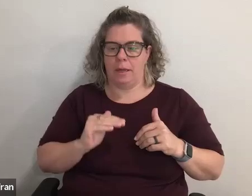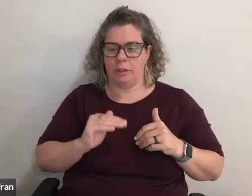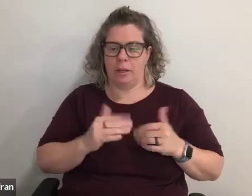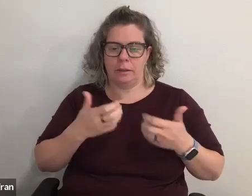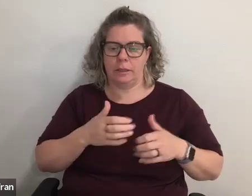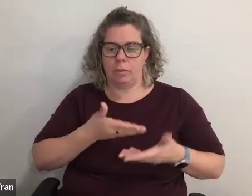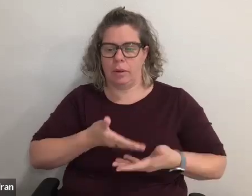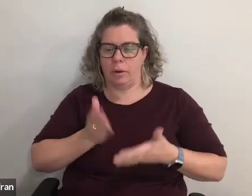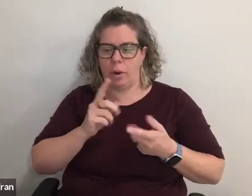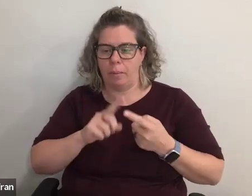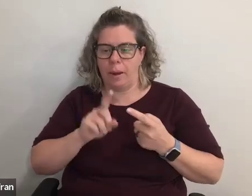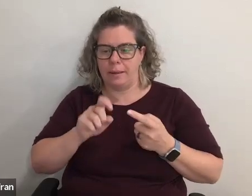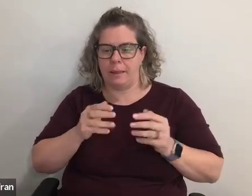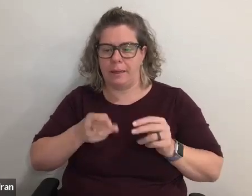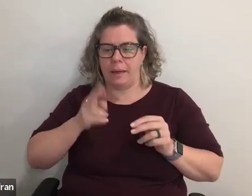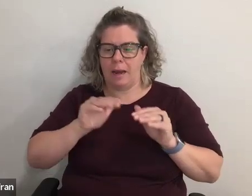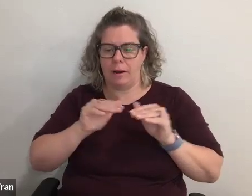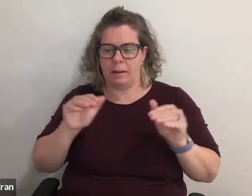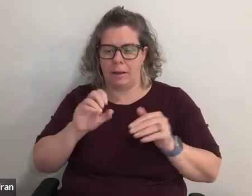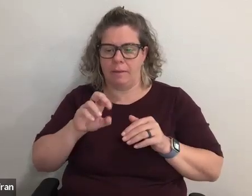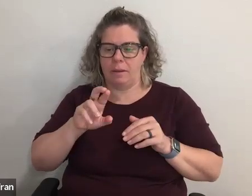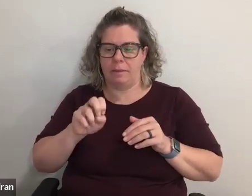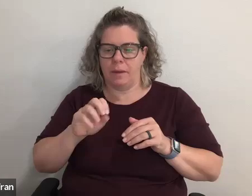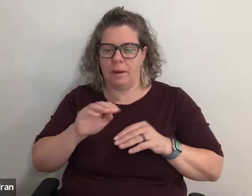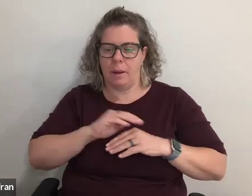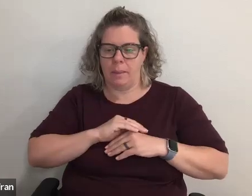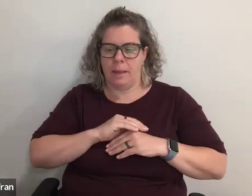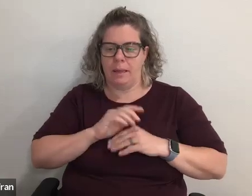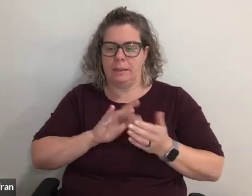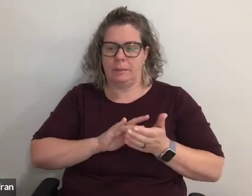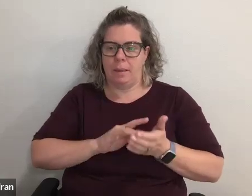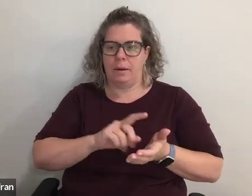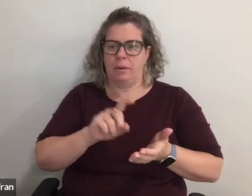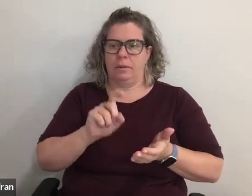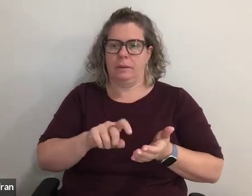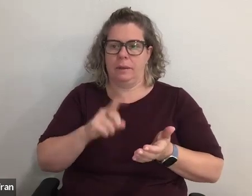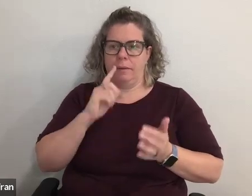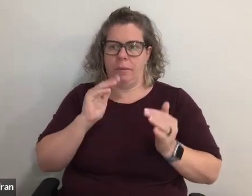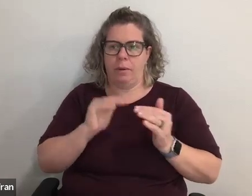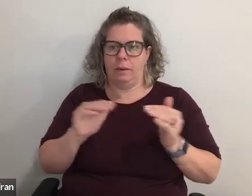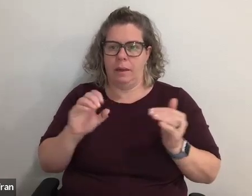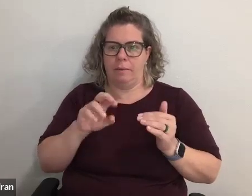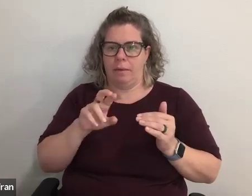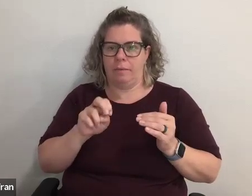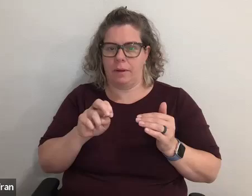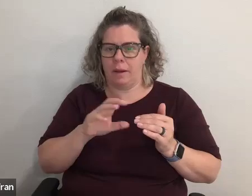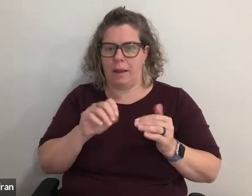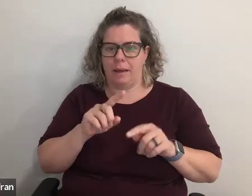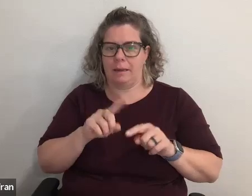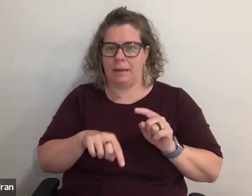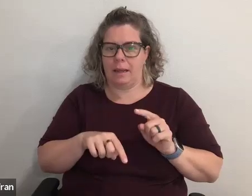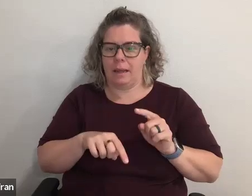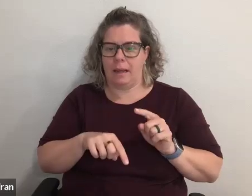want to go but is in need of the higher level of care and meets medical necessity for that level of care and cannot